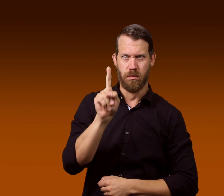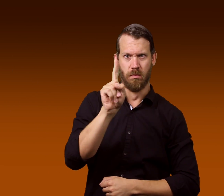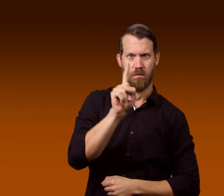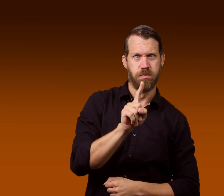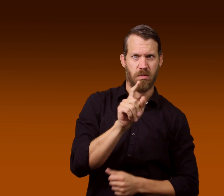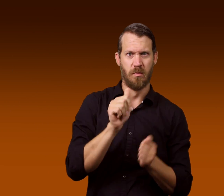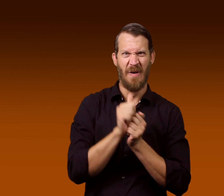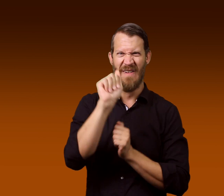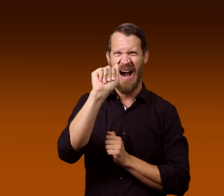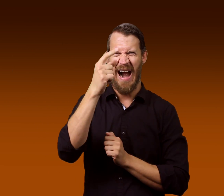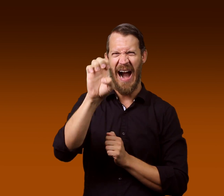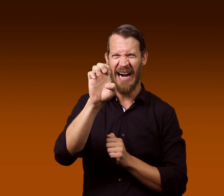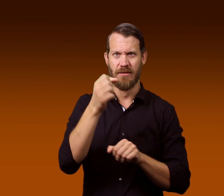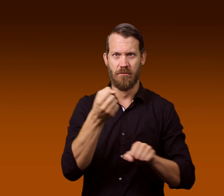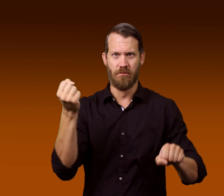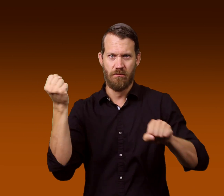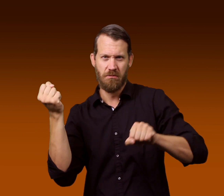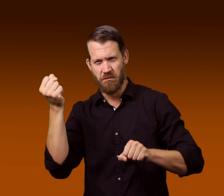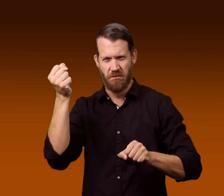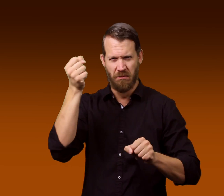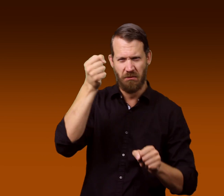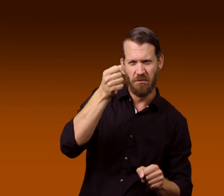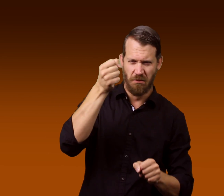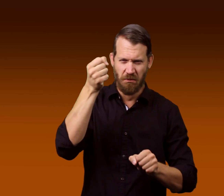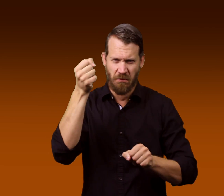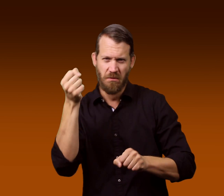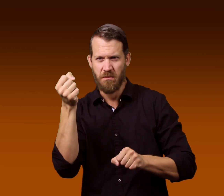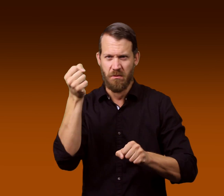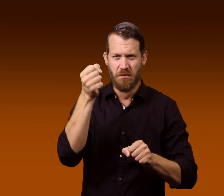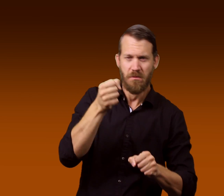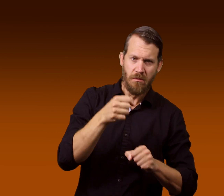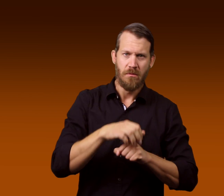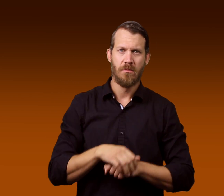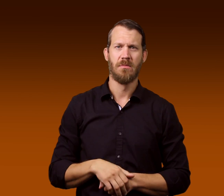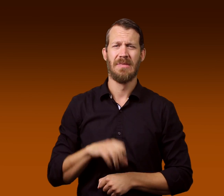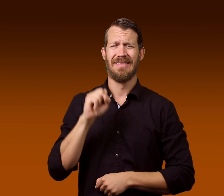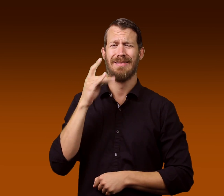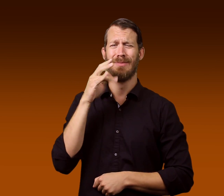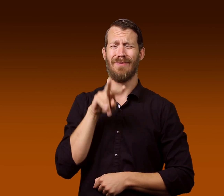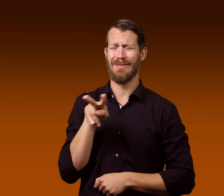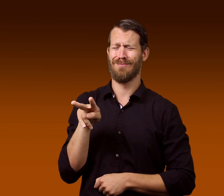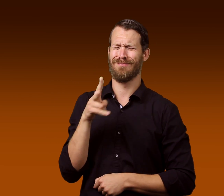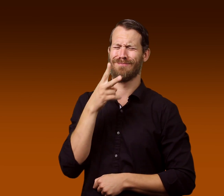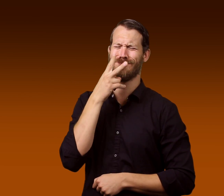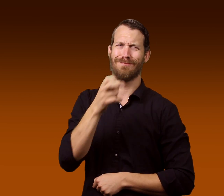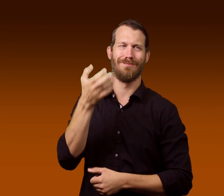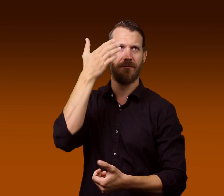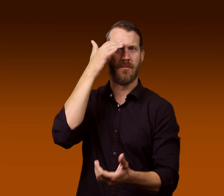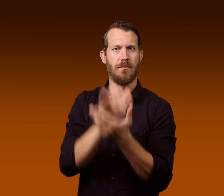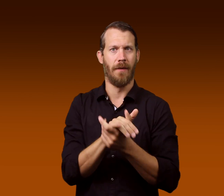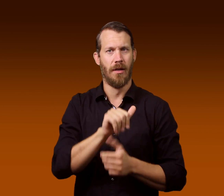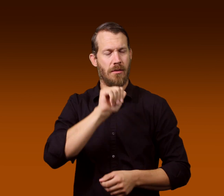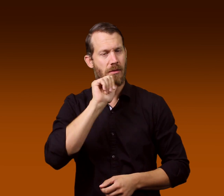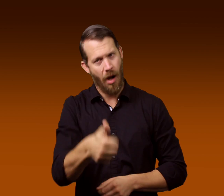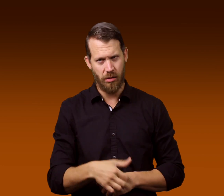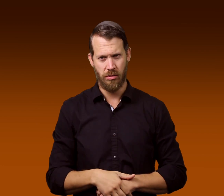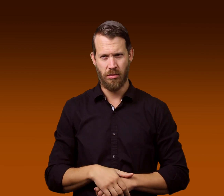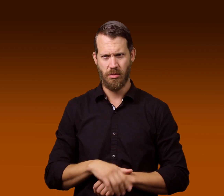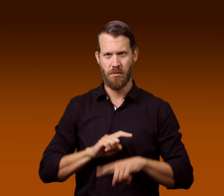that night, under a full moon, he watched from the window at the broom's white ghost